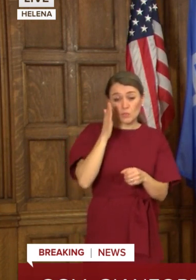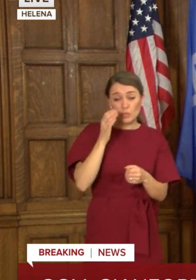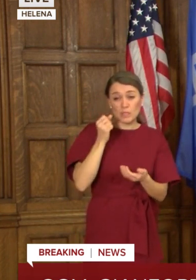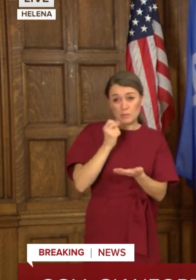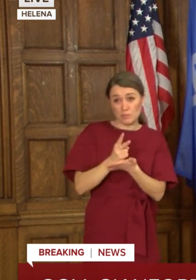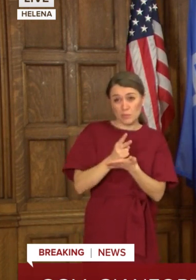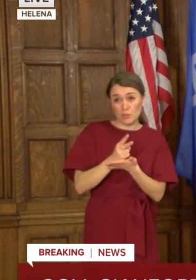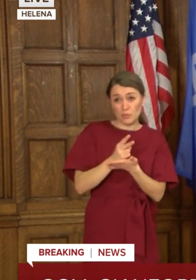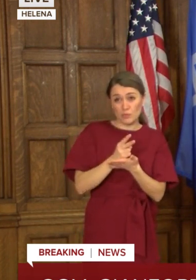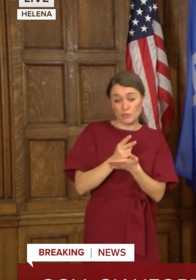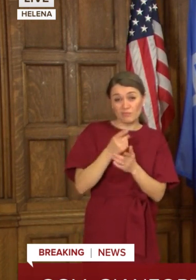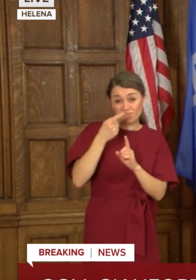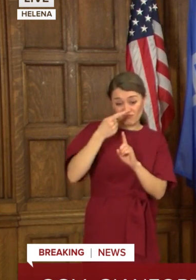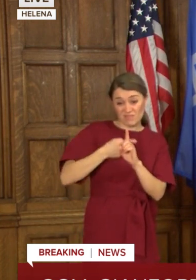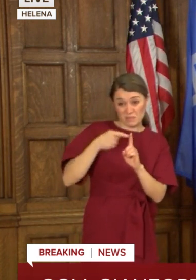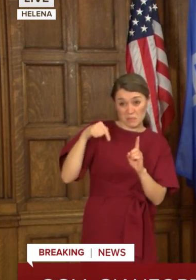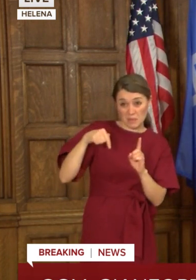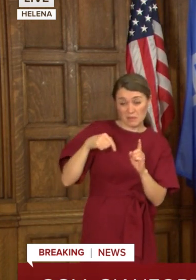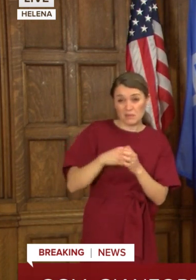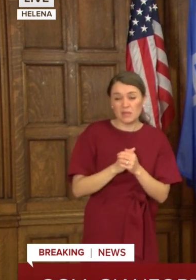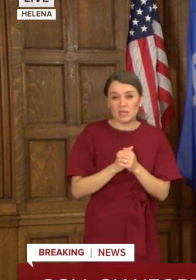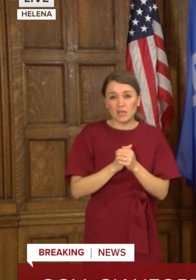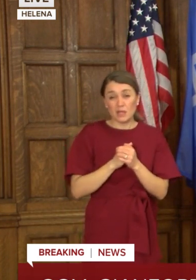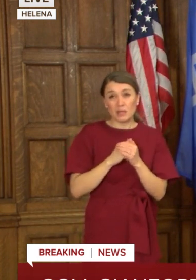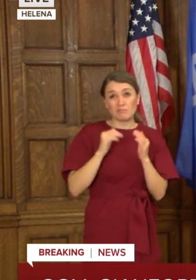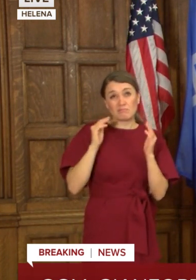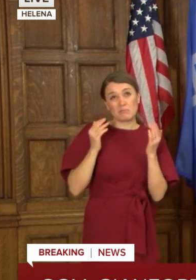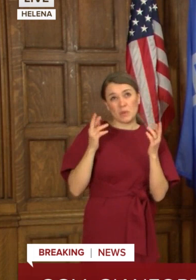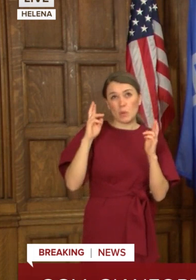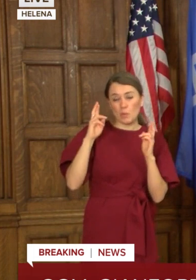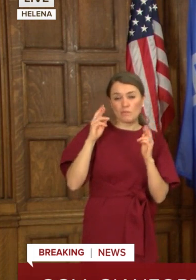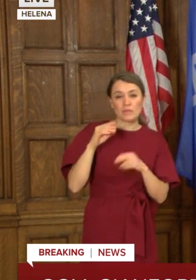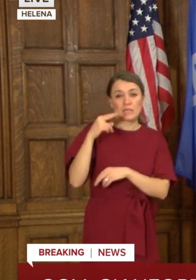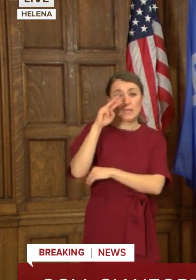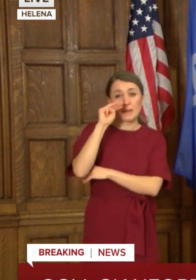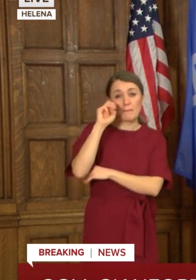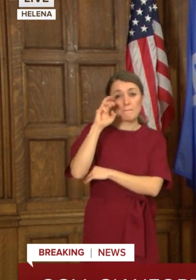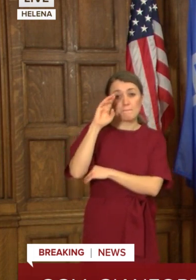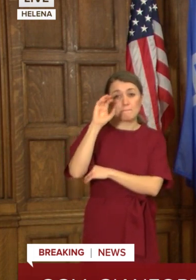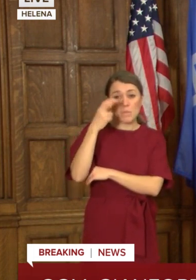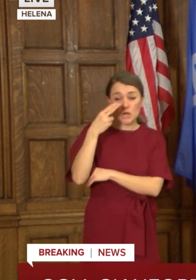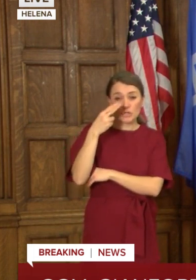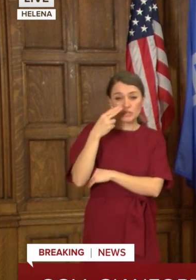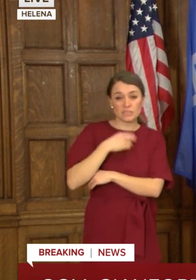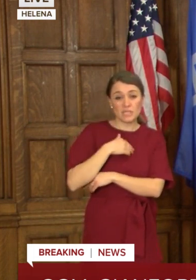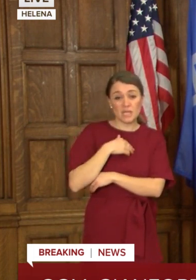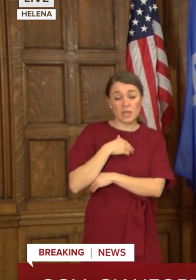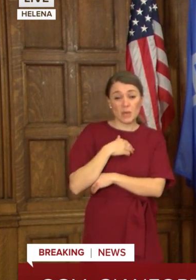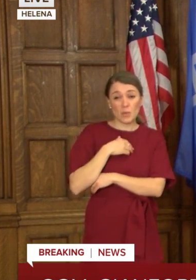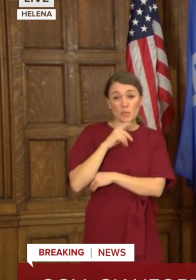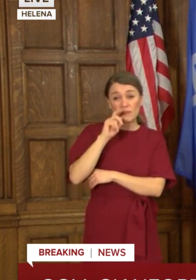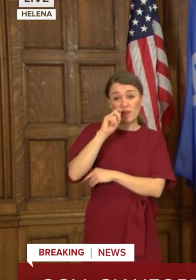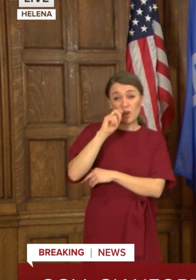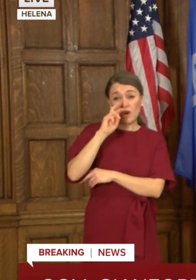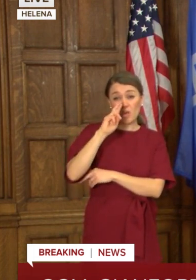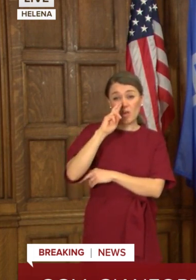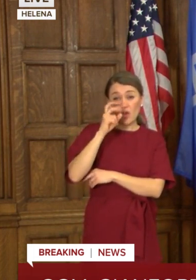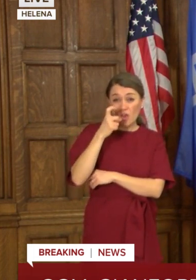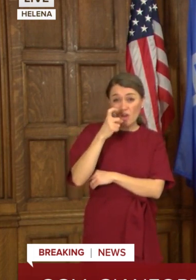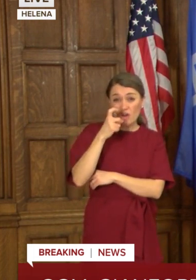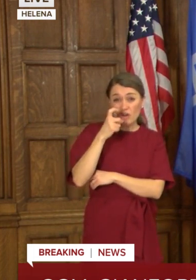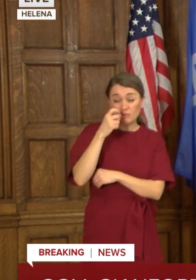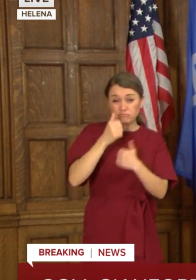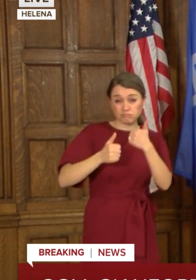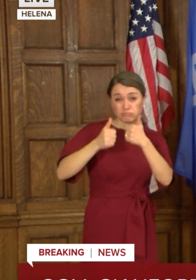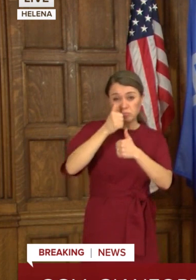March. And in our conversations with the pharmaceutical executives, we expect production to ramp